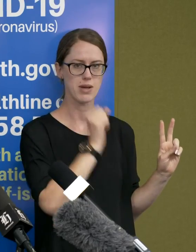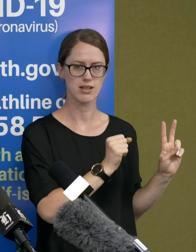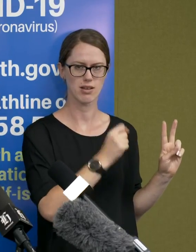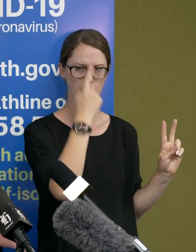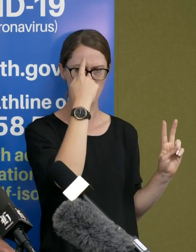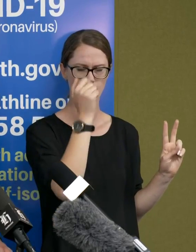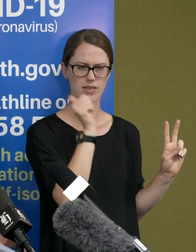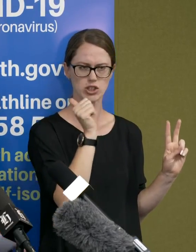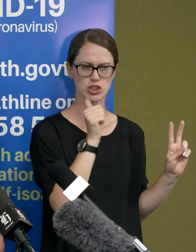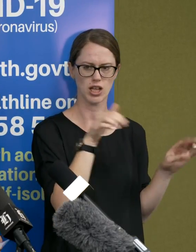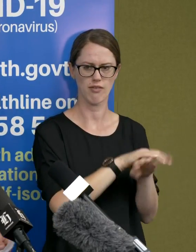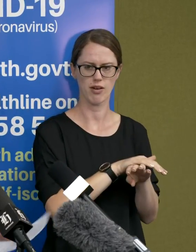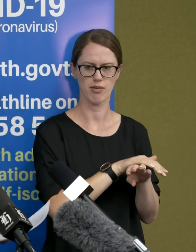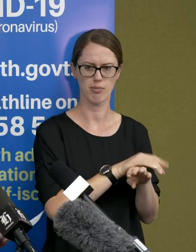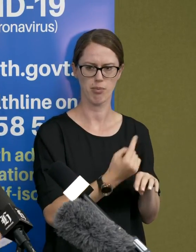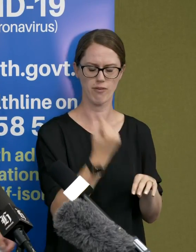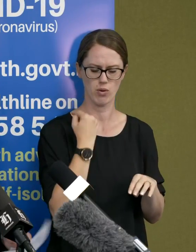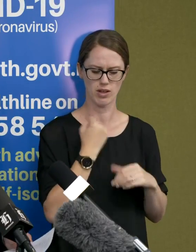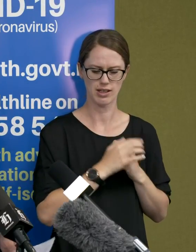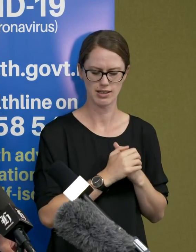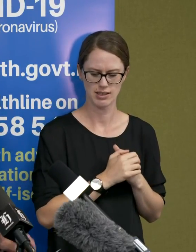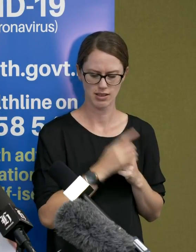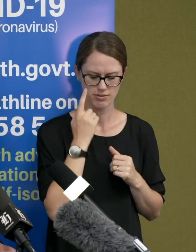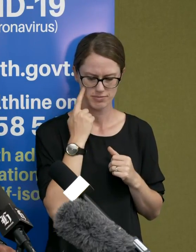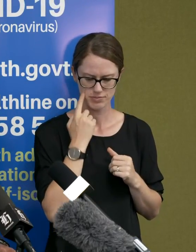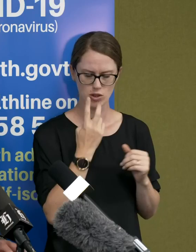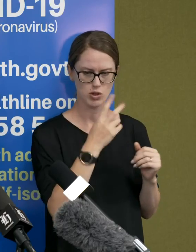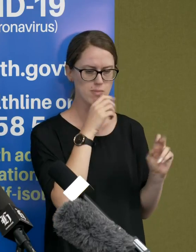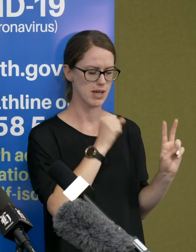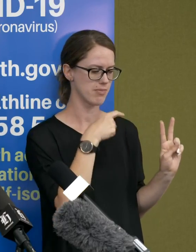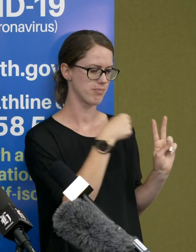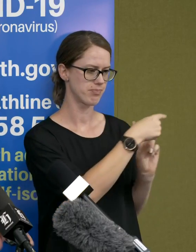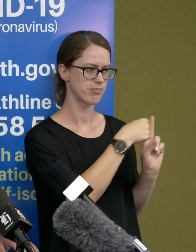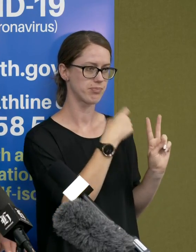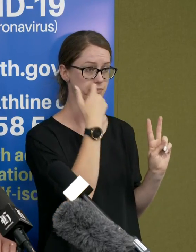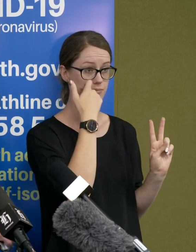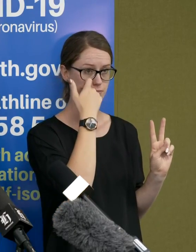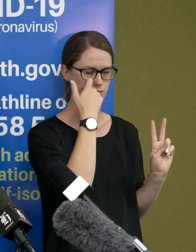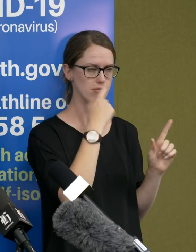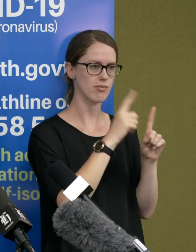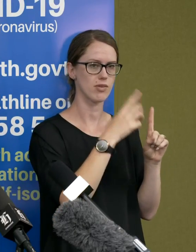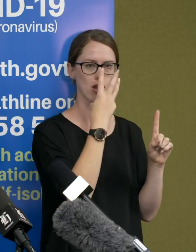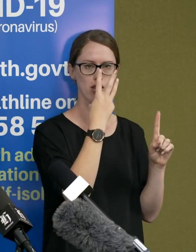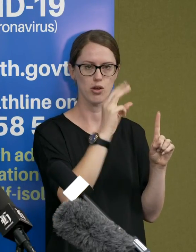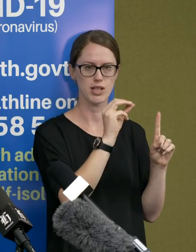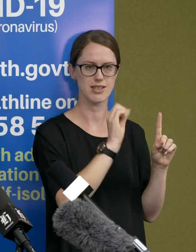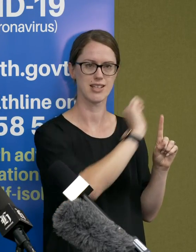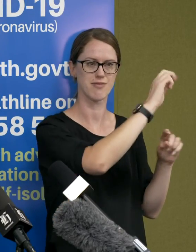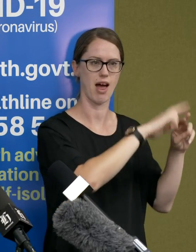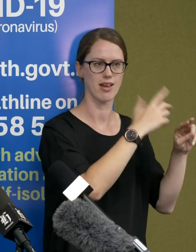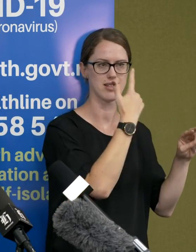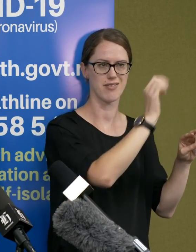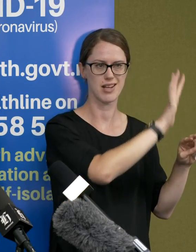I think I went over this. If I'll just quickly pop back to my notes. 2 men, yes. One in his 30s and father in his